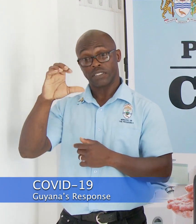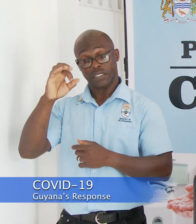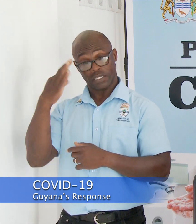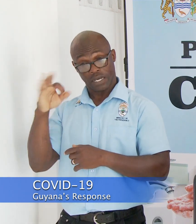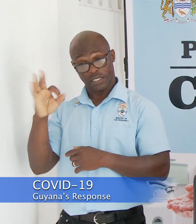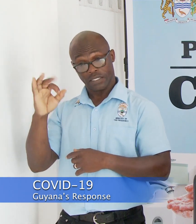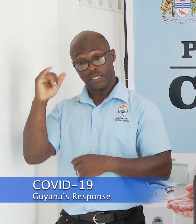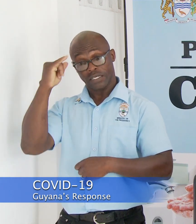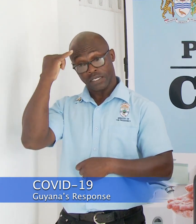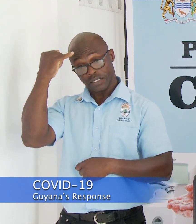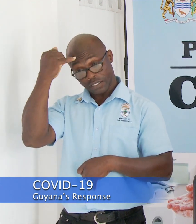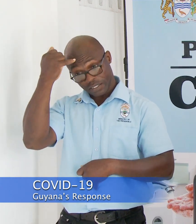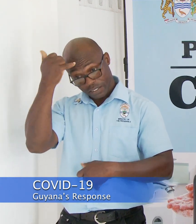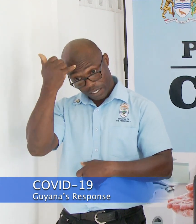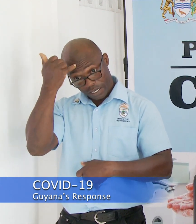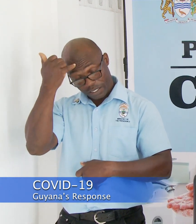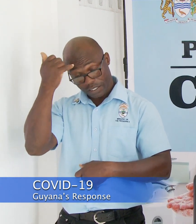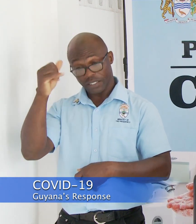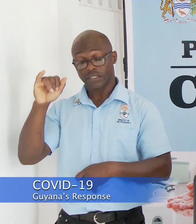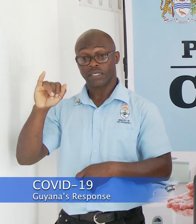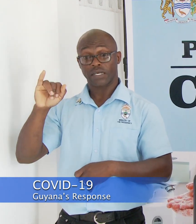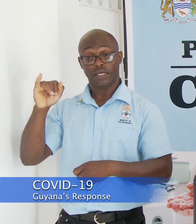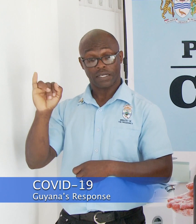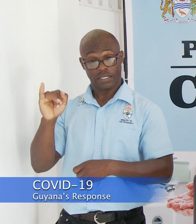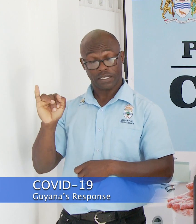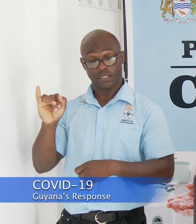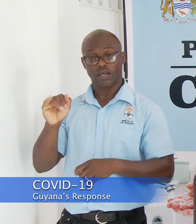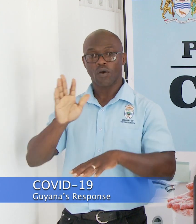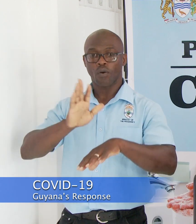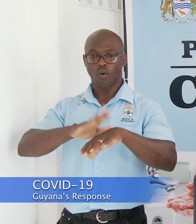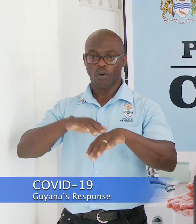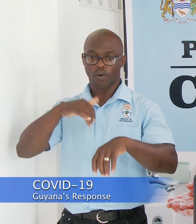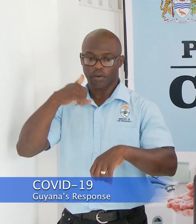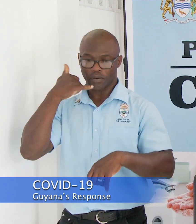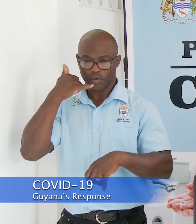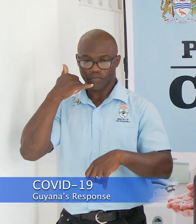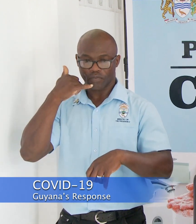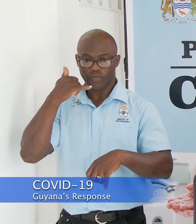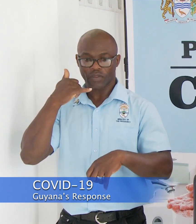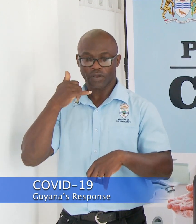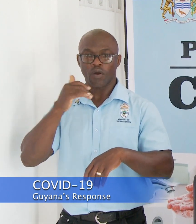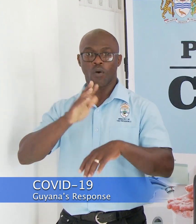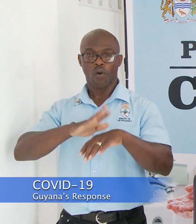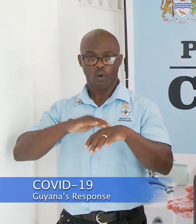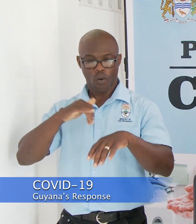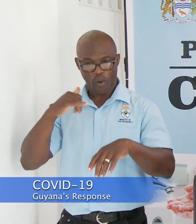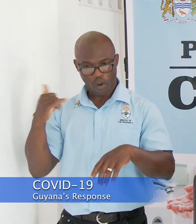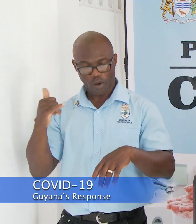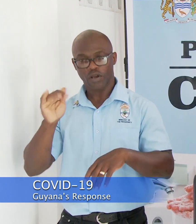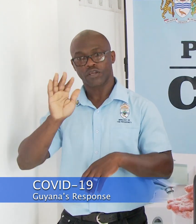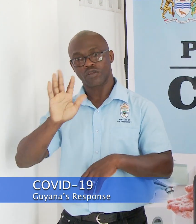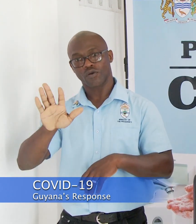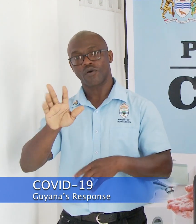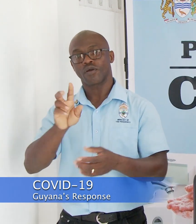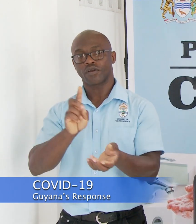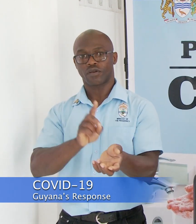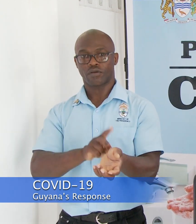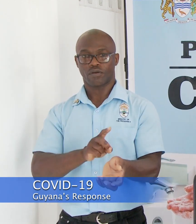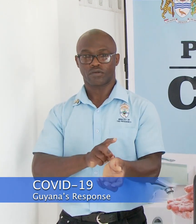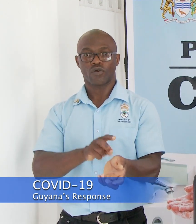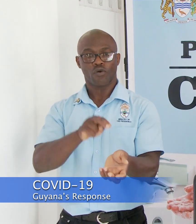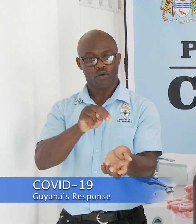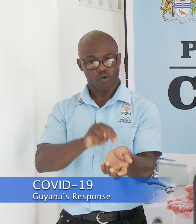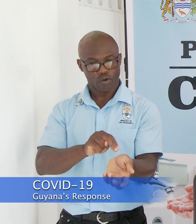disease, kindly call our hotline or call your physician.